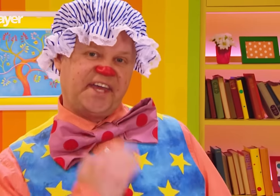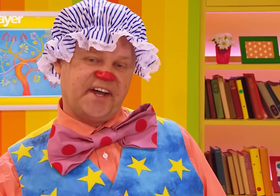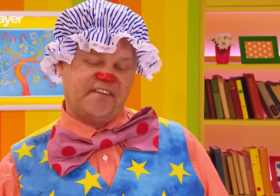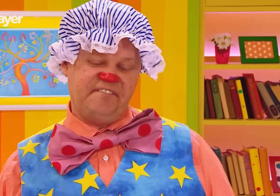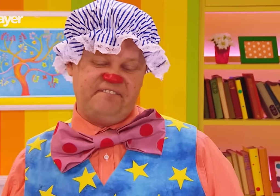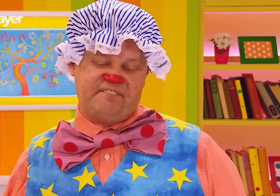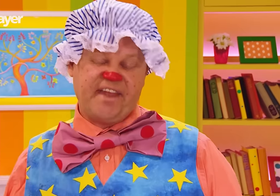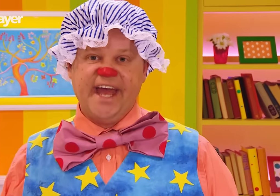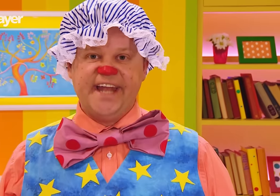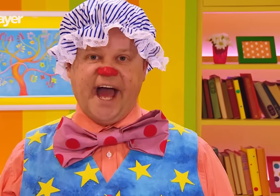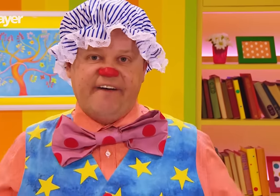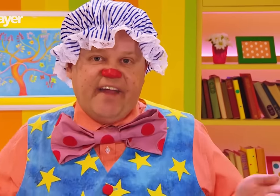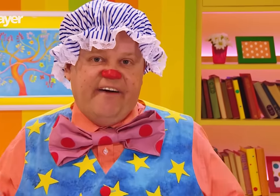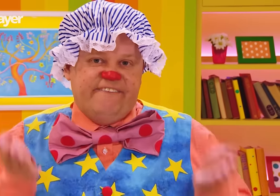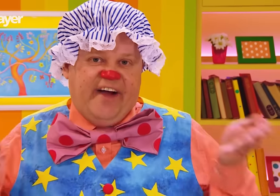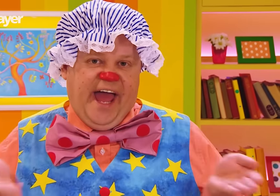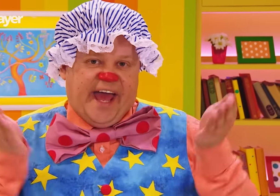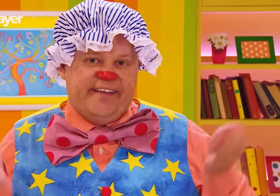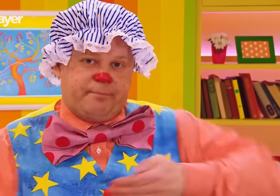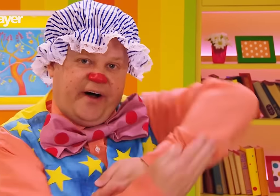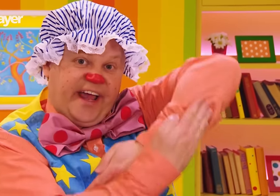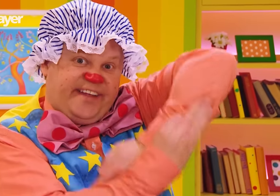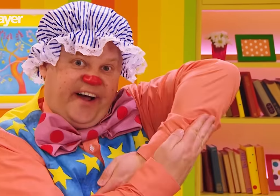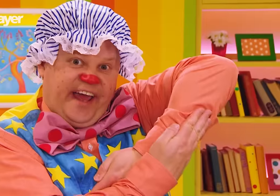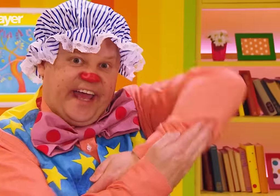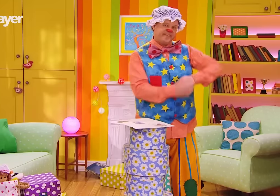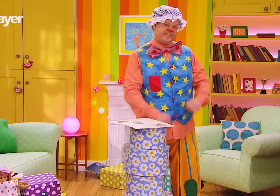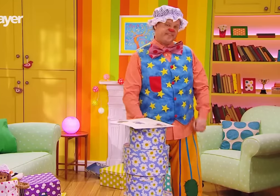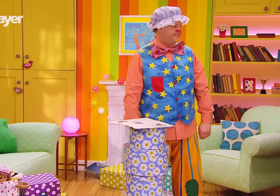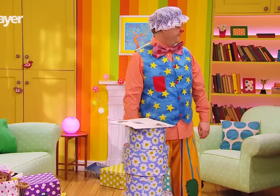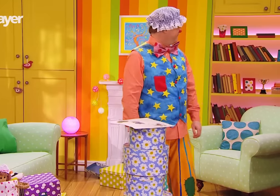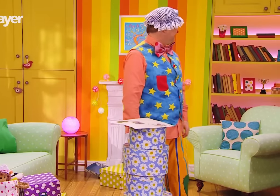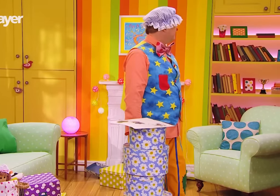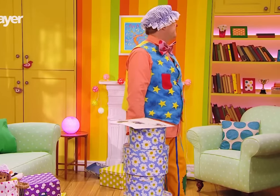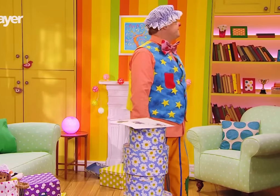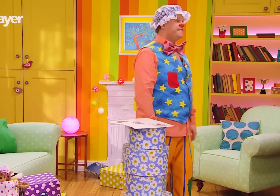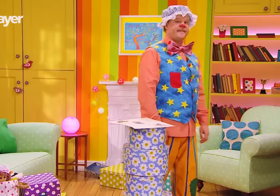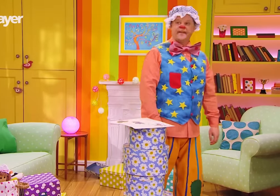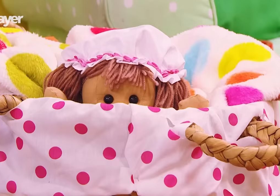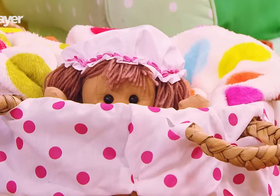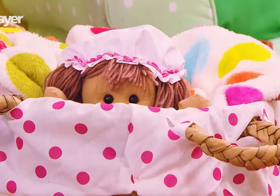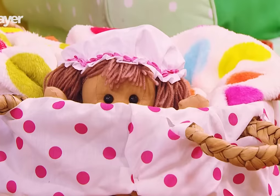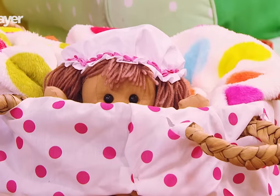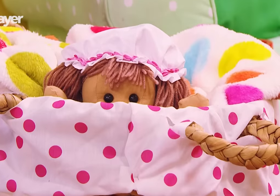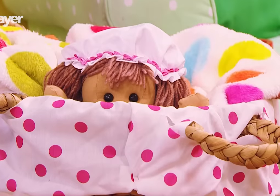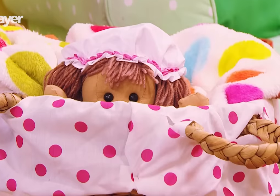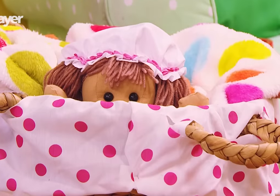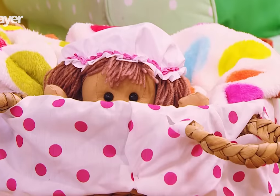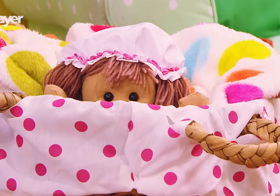you. Now, where's Polly Dolly? There she is. Polly Dolly is hiding in